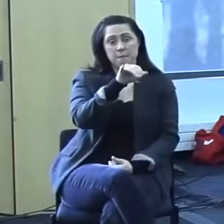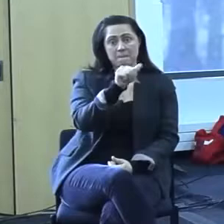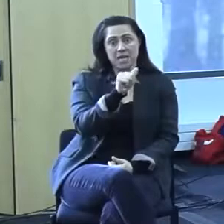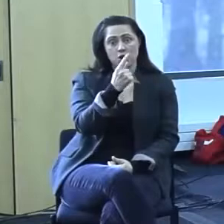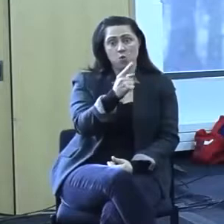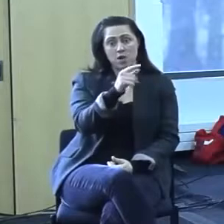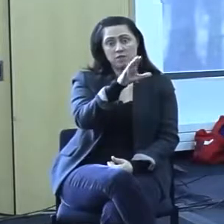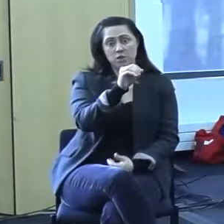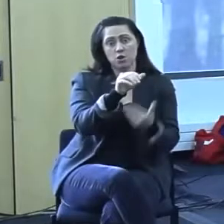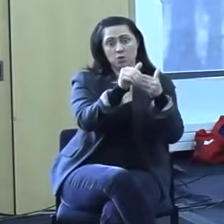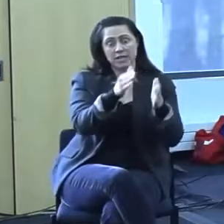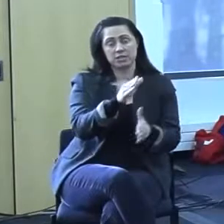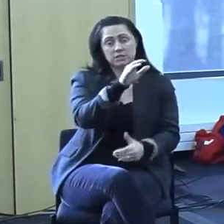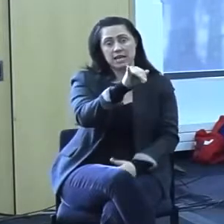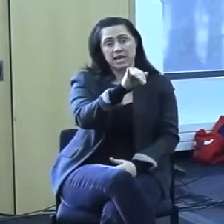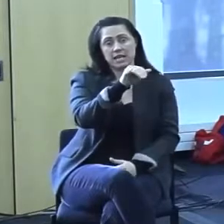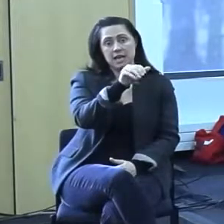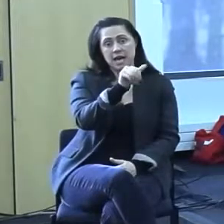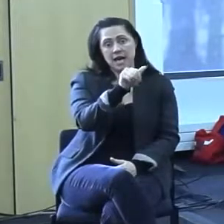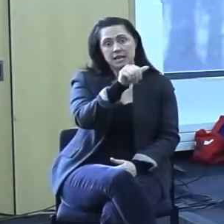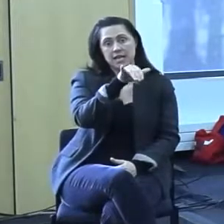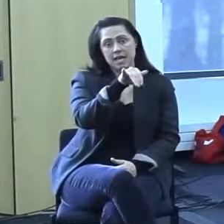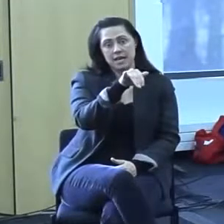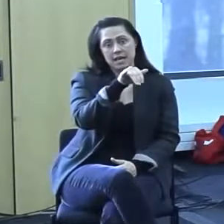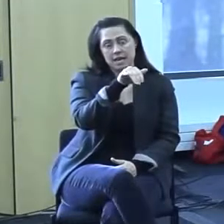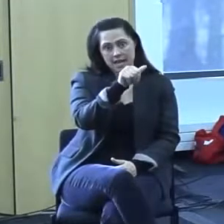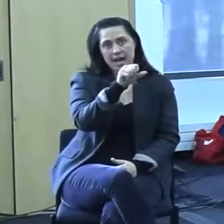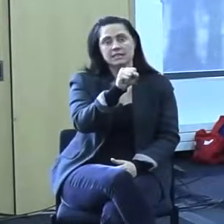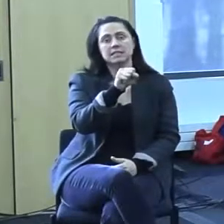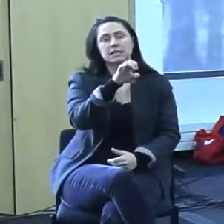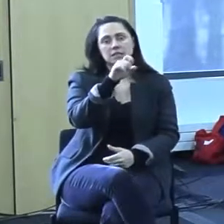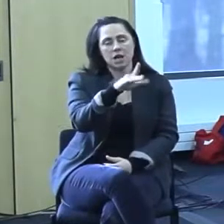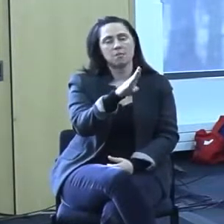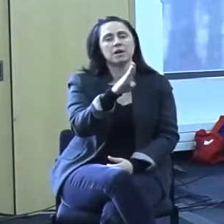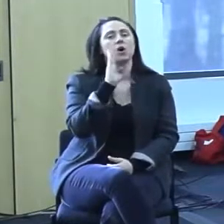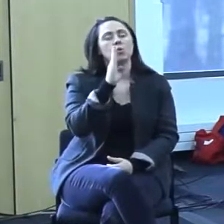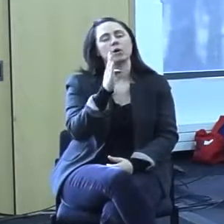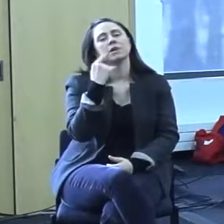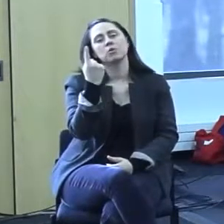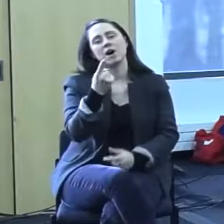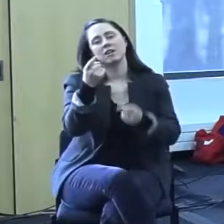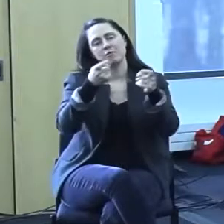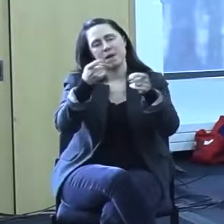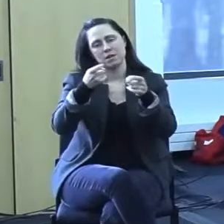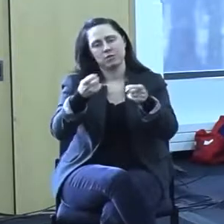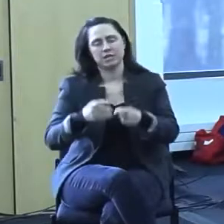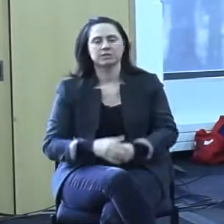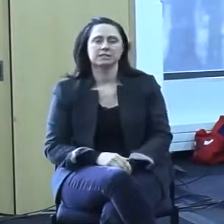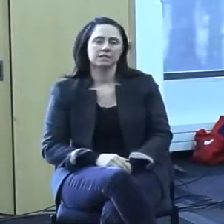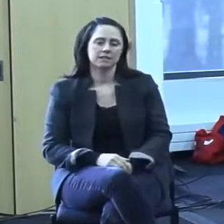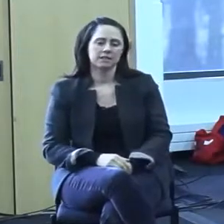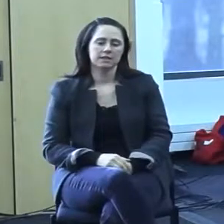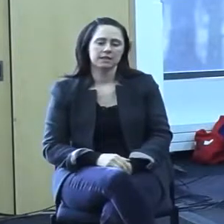the co-leaders at AIAS Club, and I will be one of the moderators.